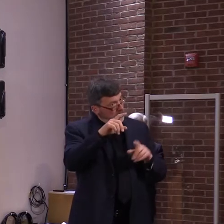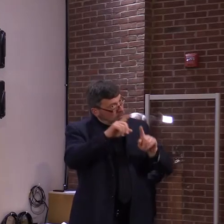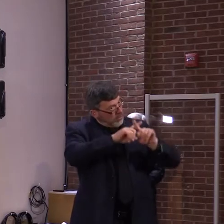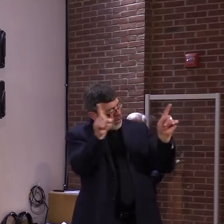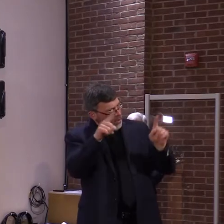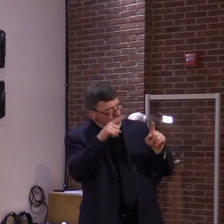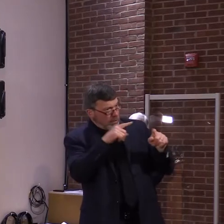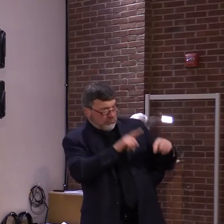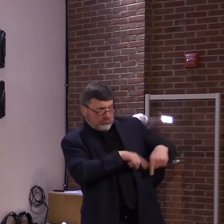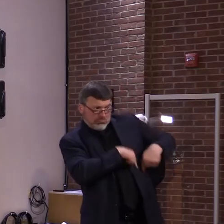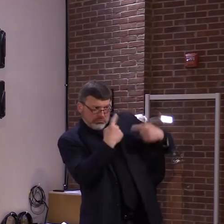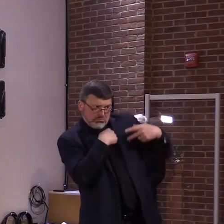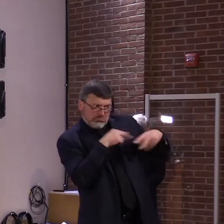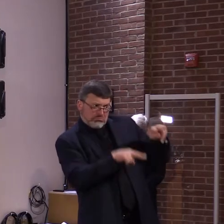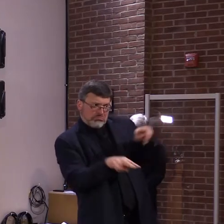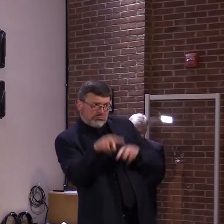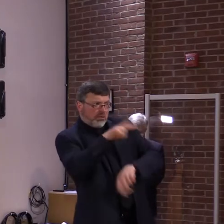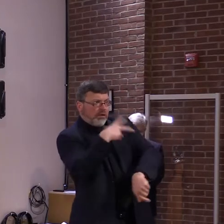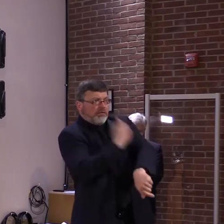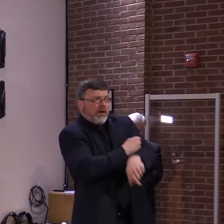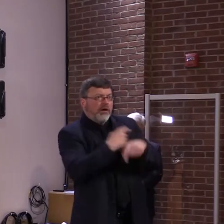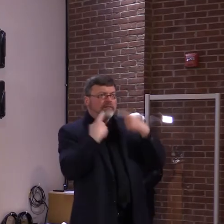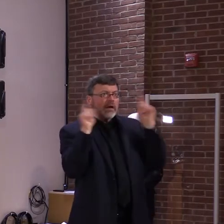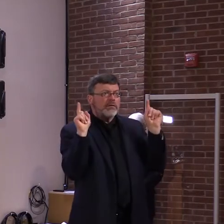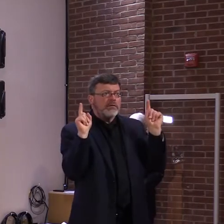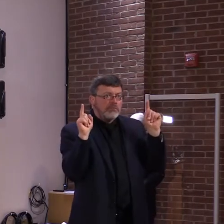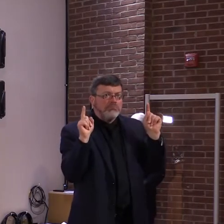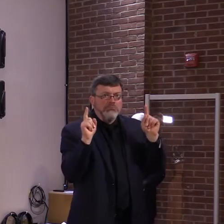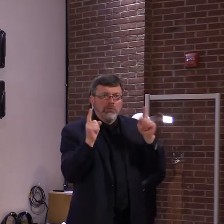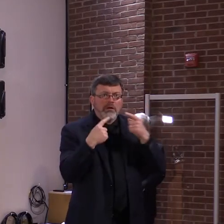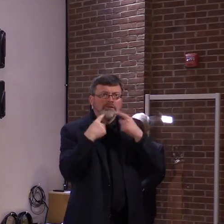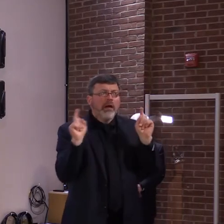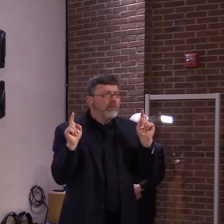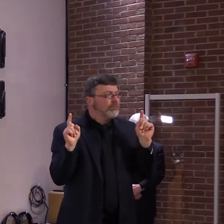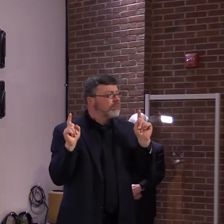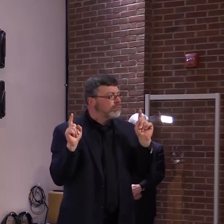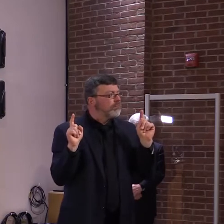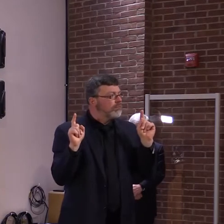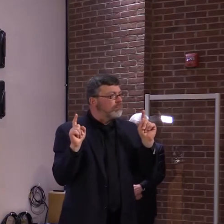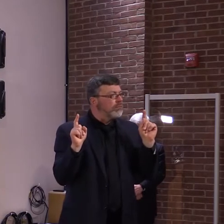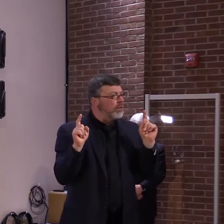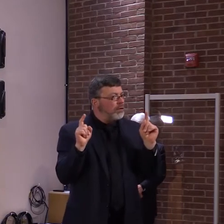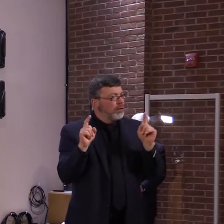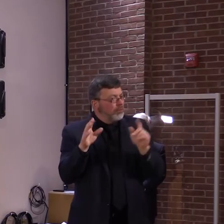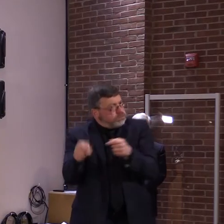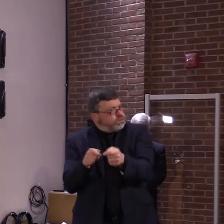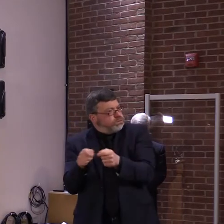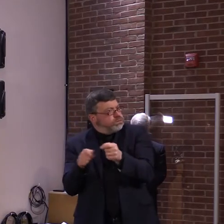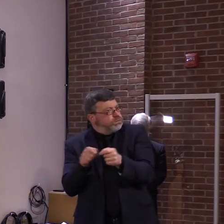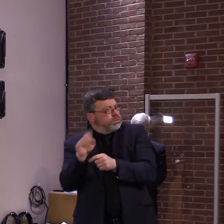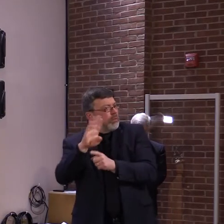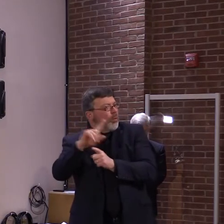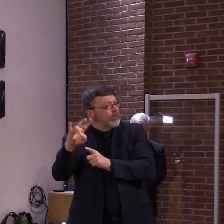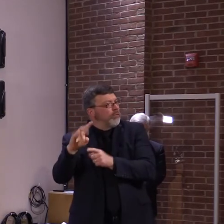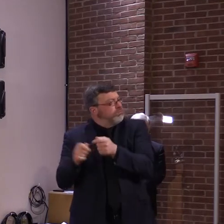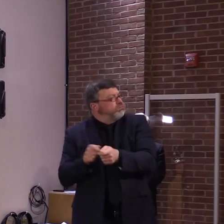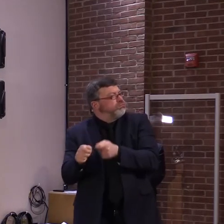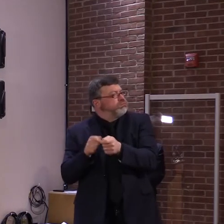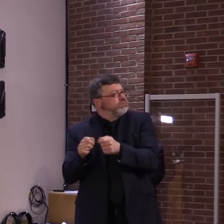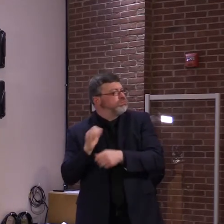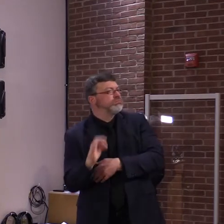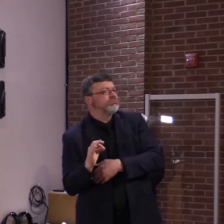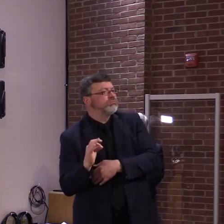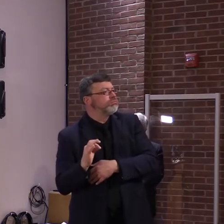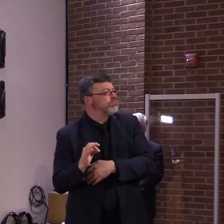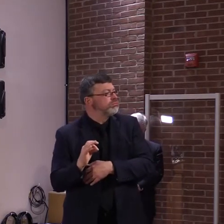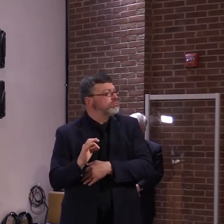down, whether it be in Vermont or elsewhere around the country, as we ramp up the pace of vaccination.